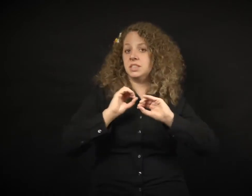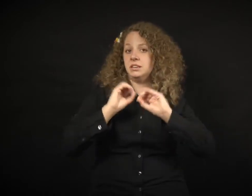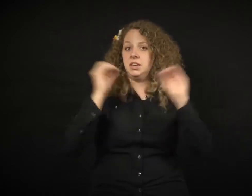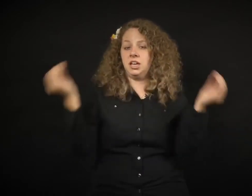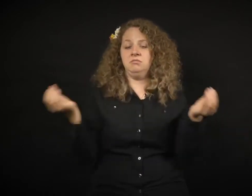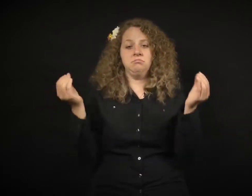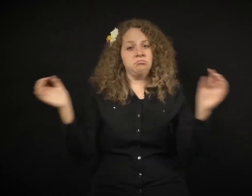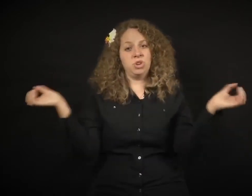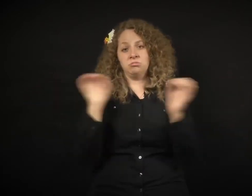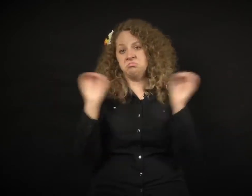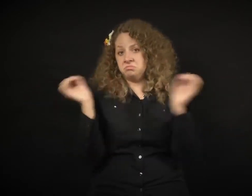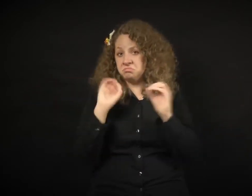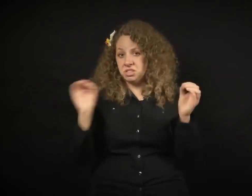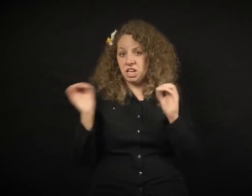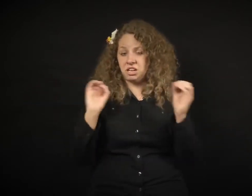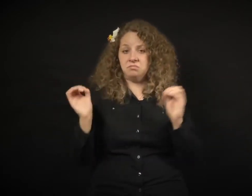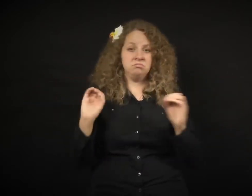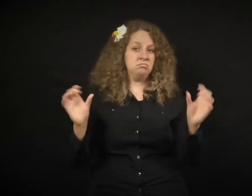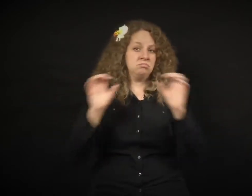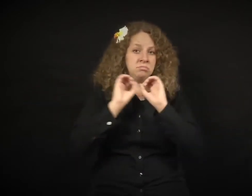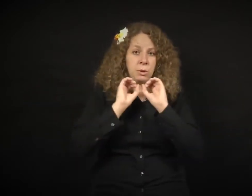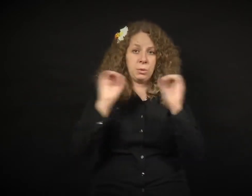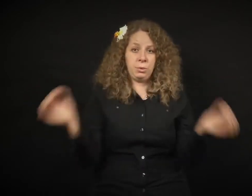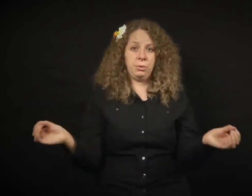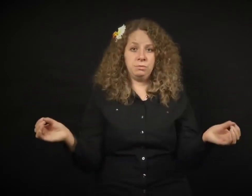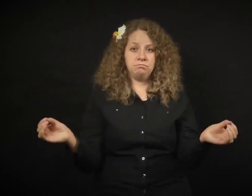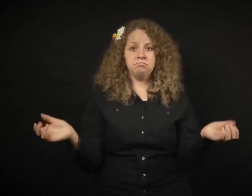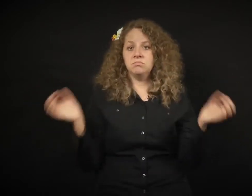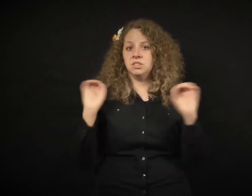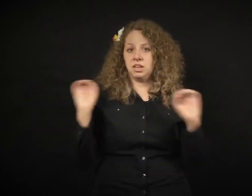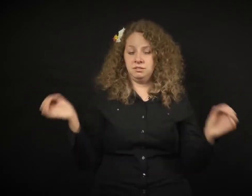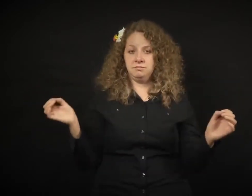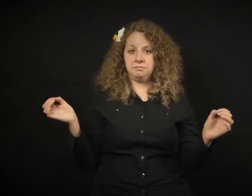Sign none or none. None.